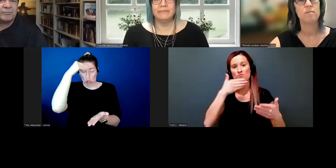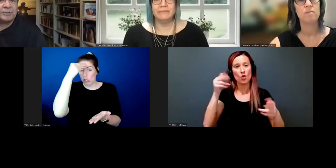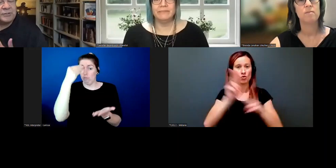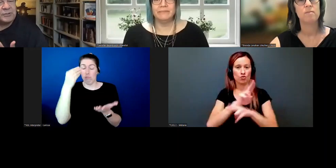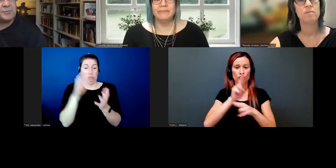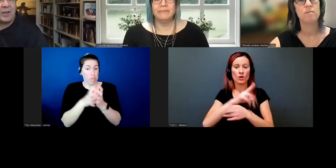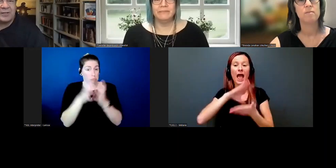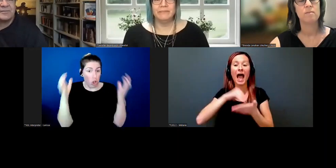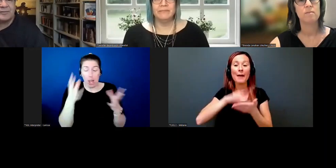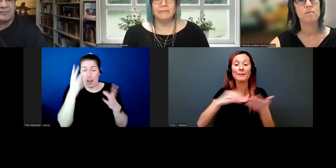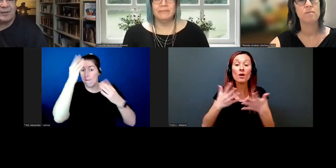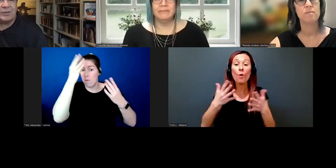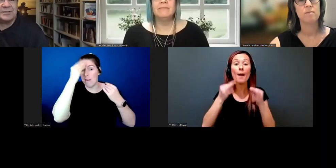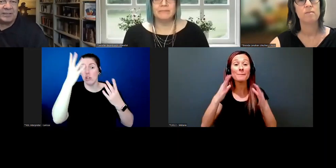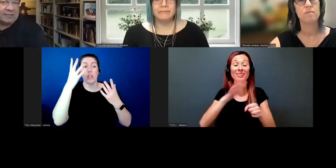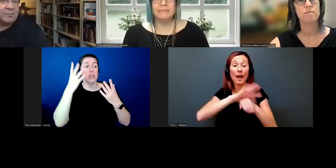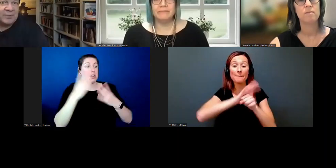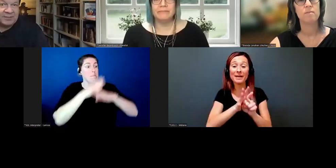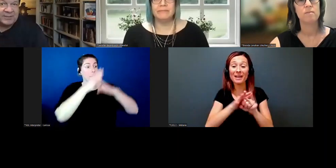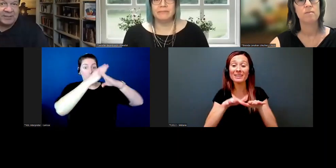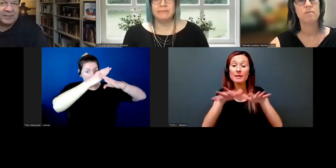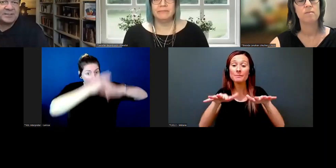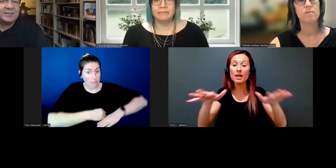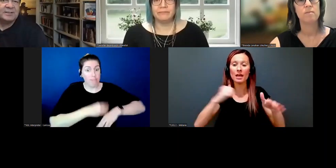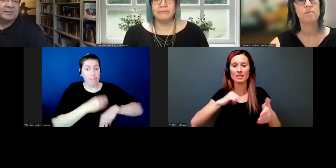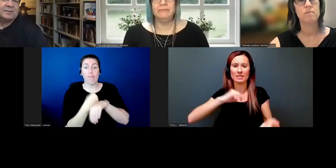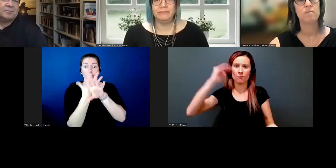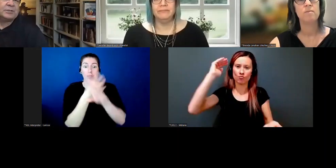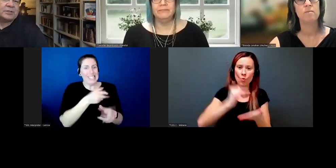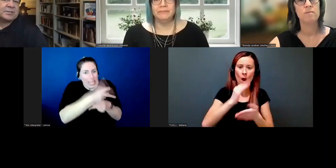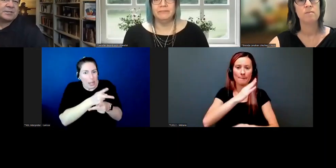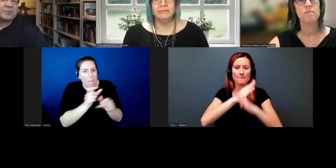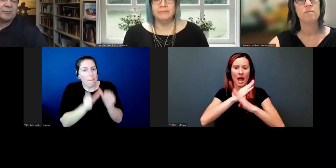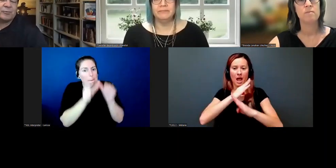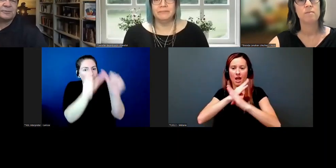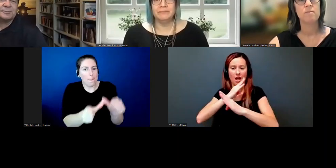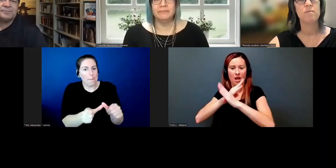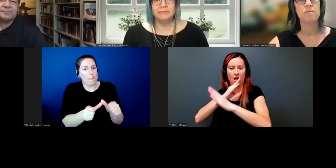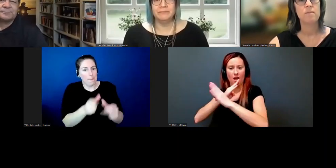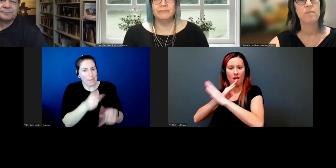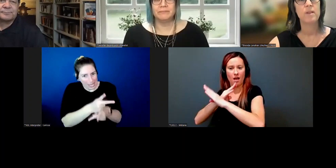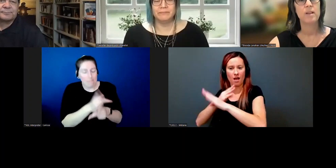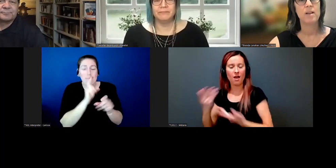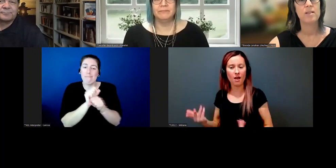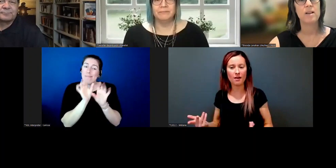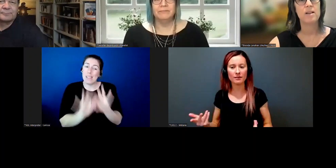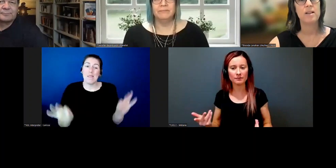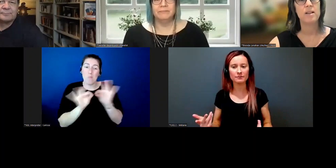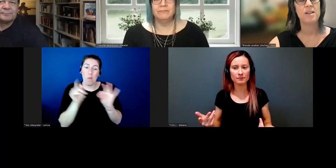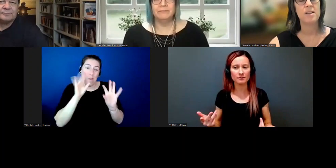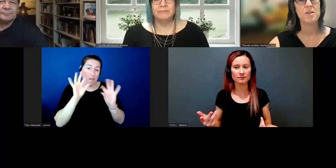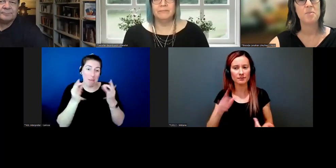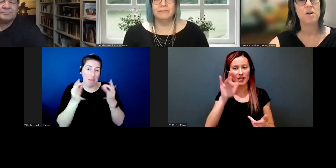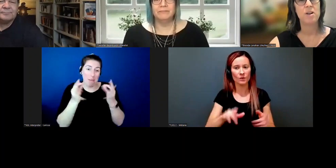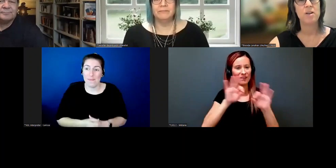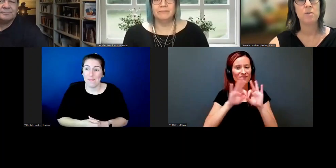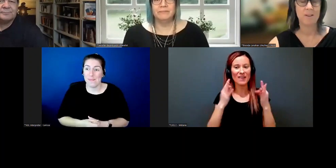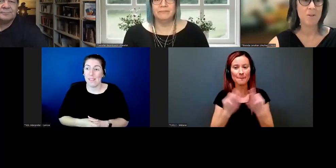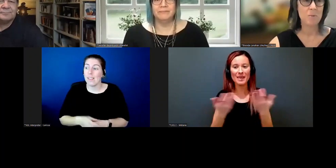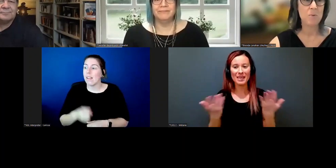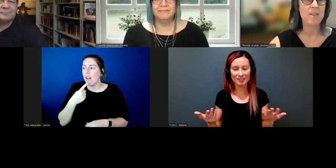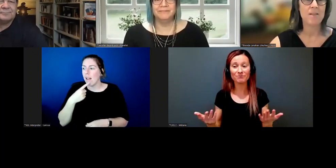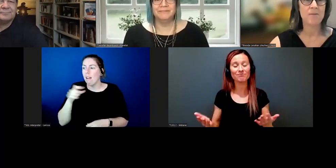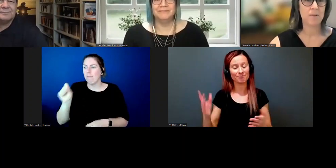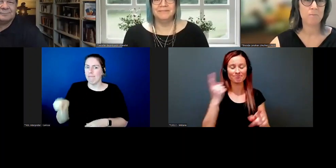what reduced barriers for families and keep these things because they are so important. Exactly. Like the parking